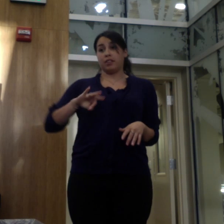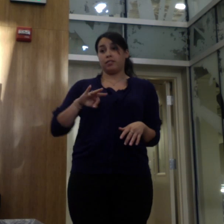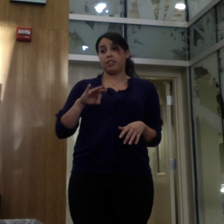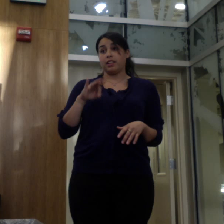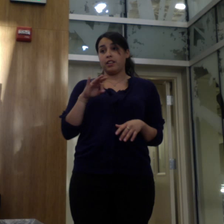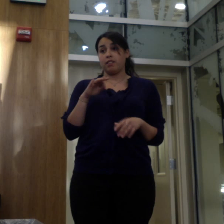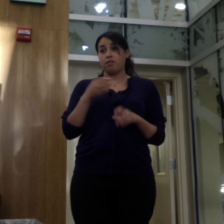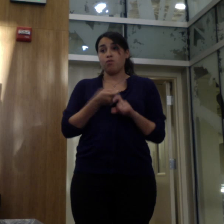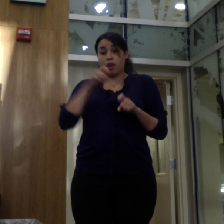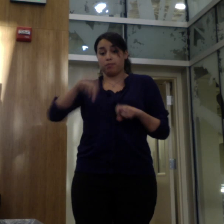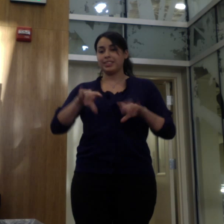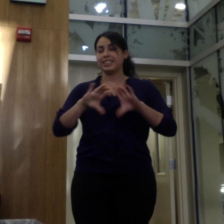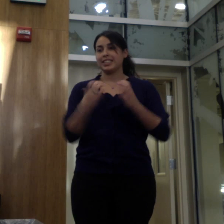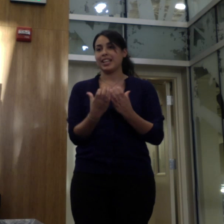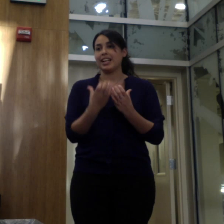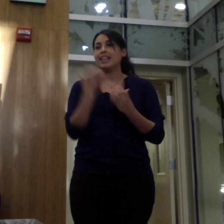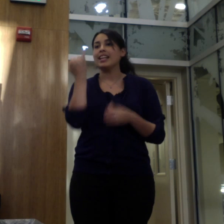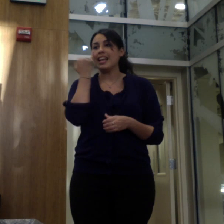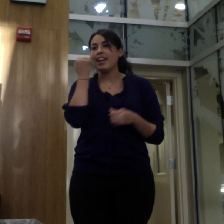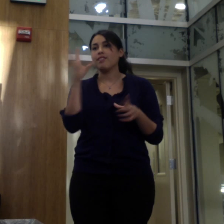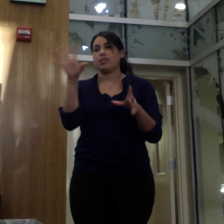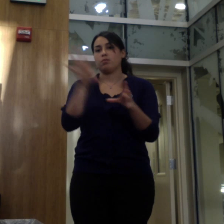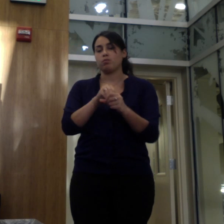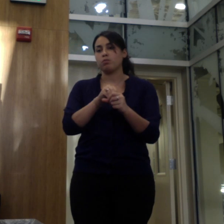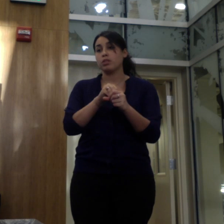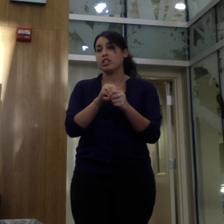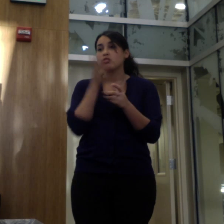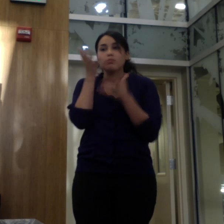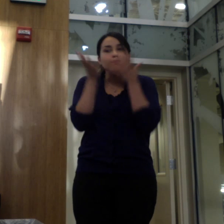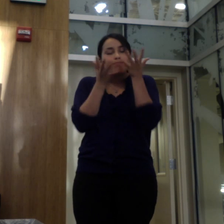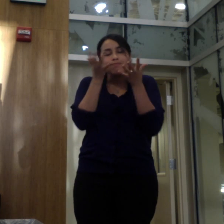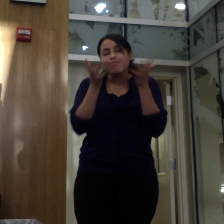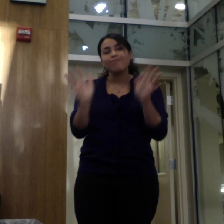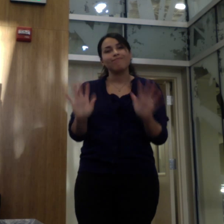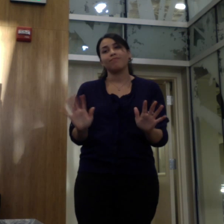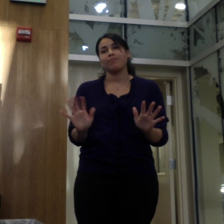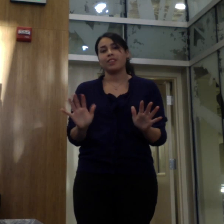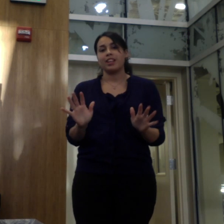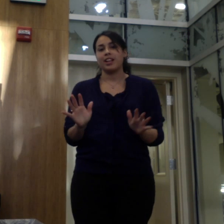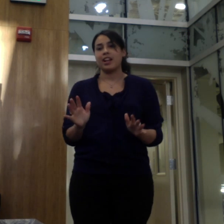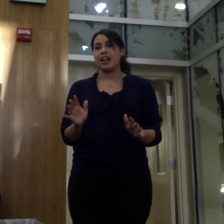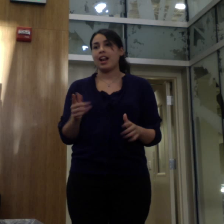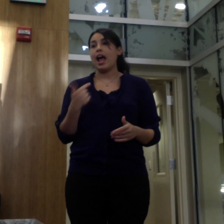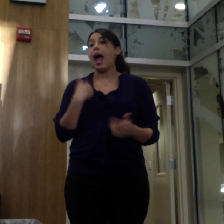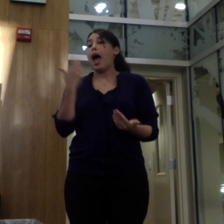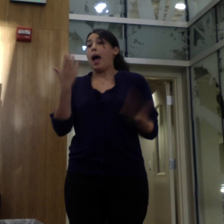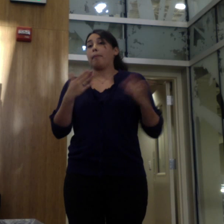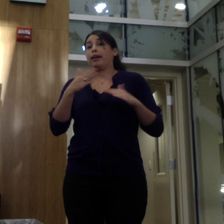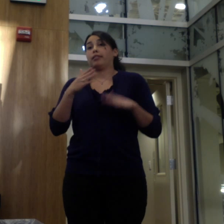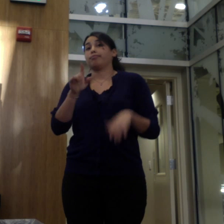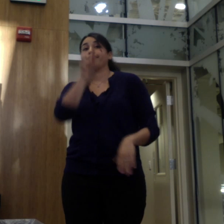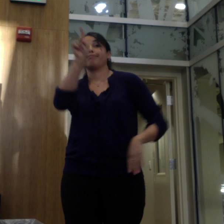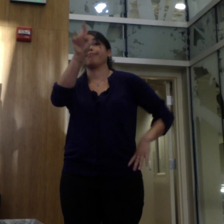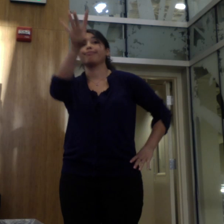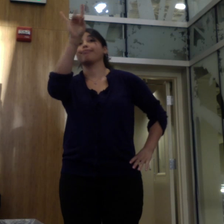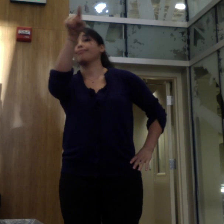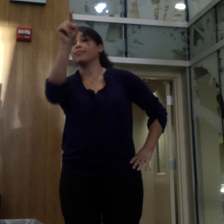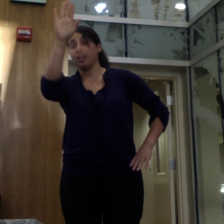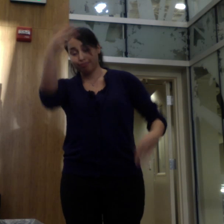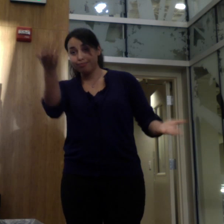this class if you participate. So don't be shy, and I very well may just call on you anyway. All